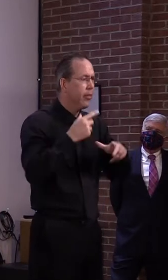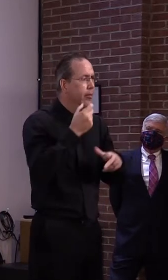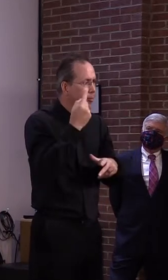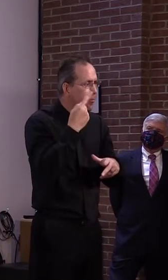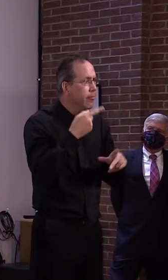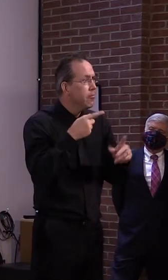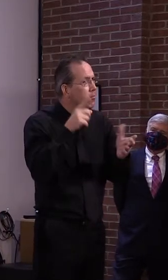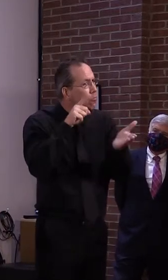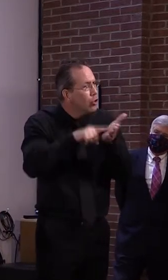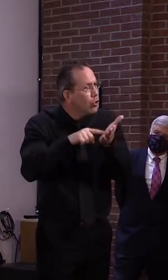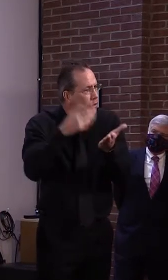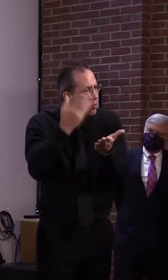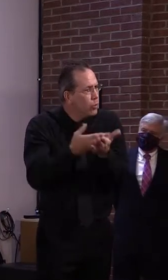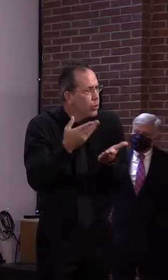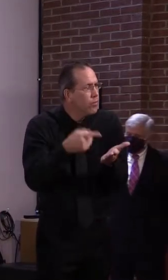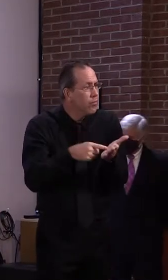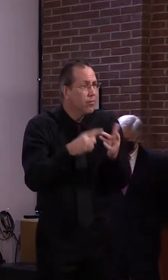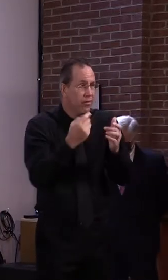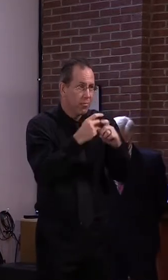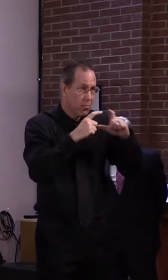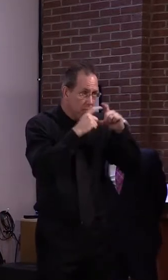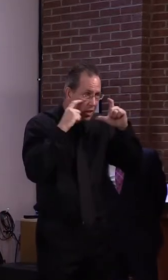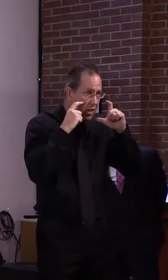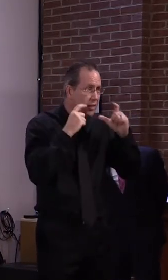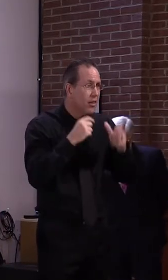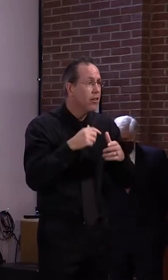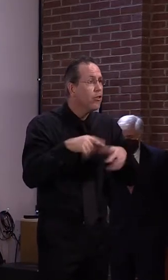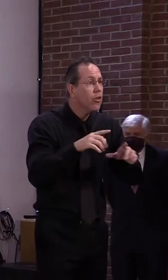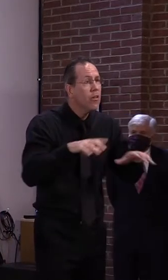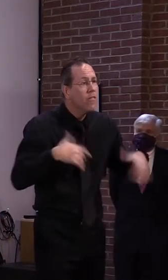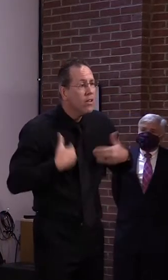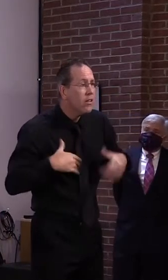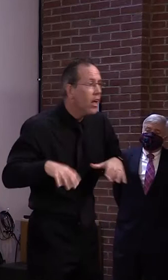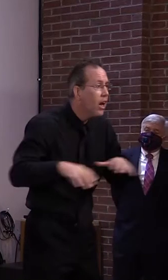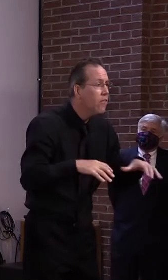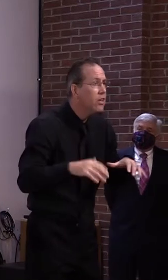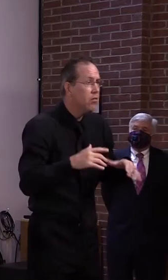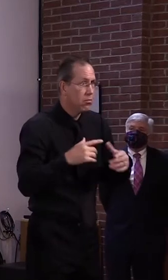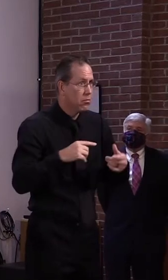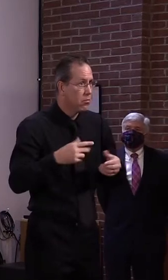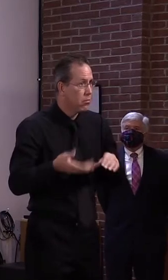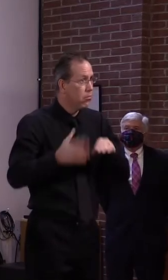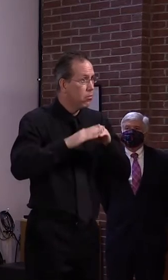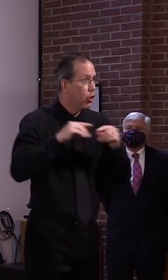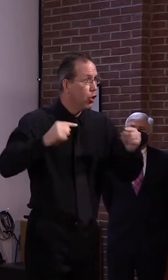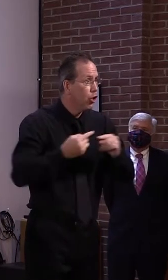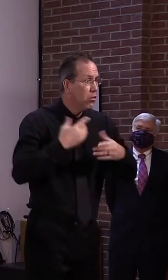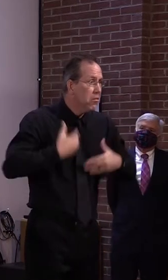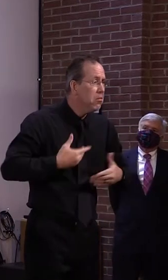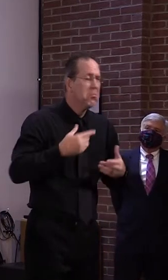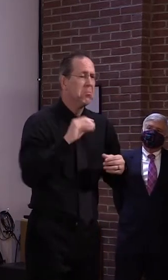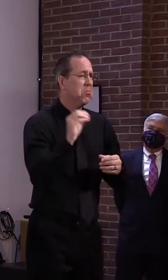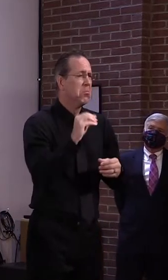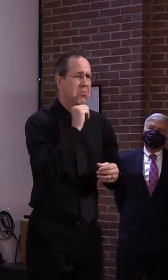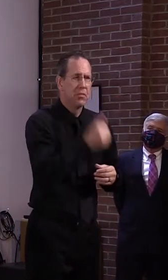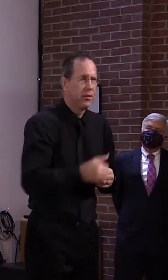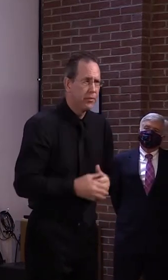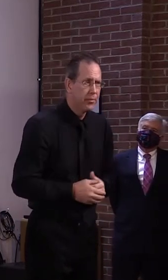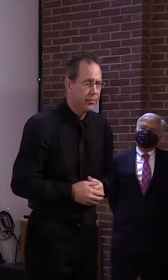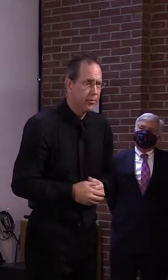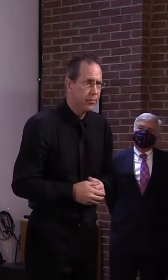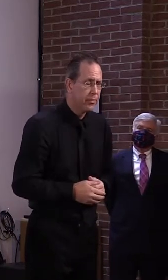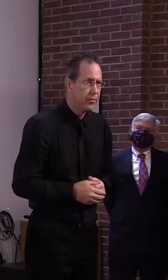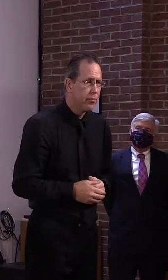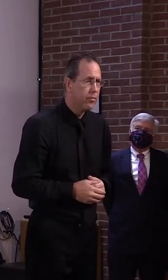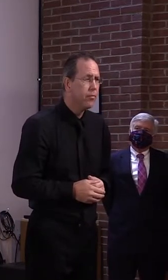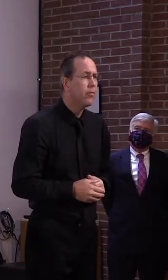can be harmful, but there's very little research, unfortunately, done, because who's going to be